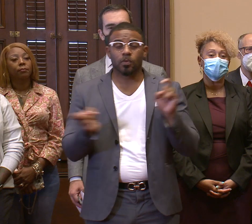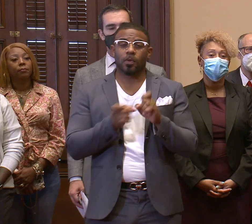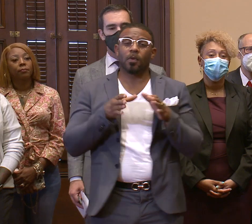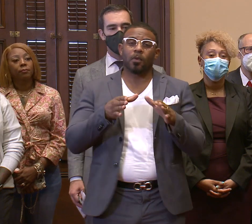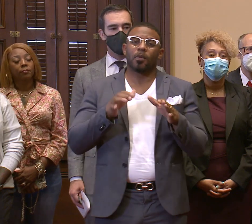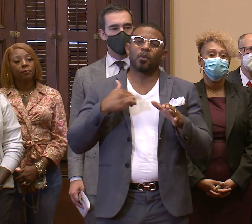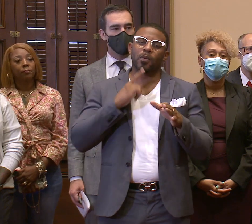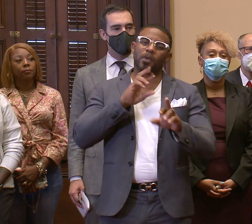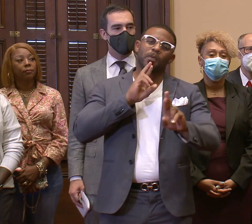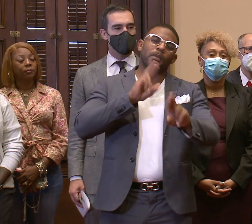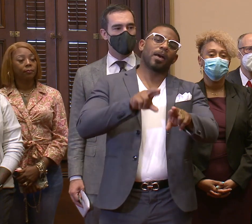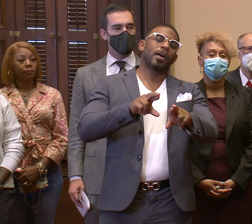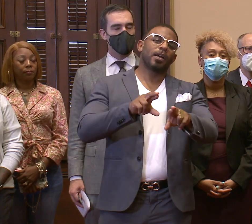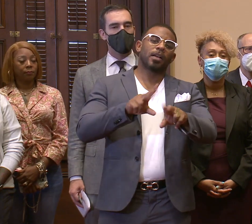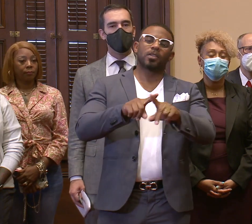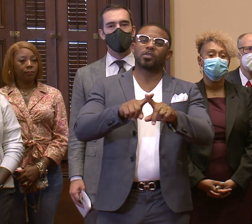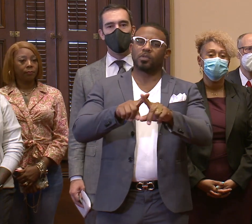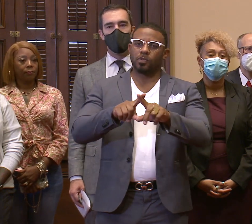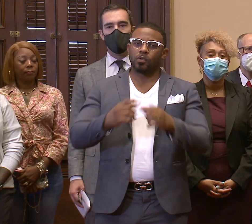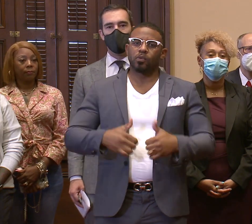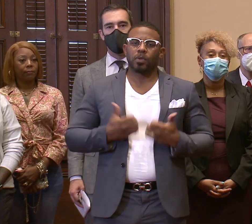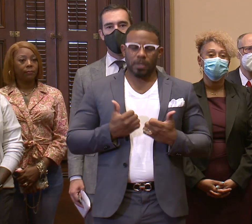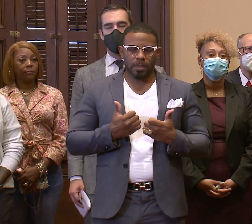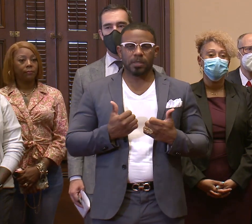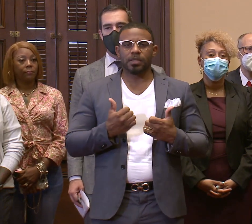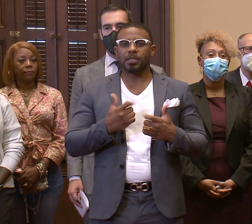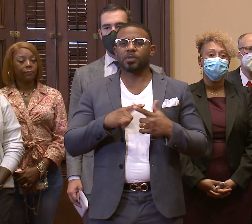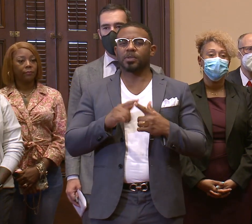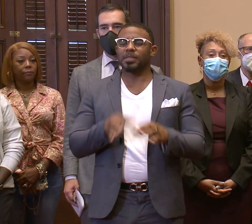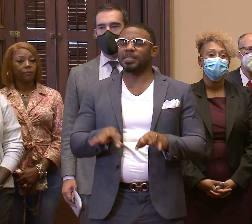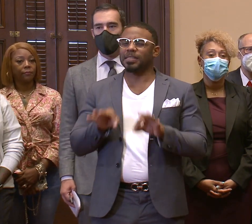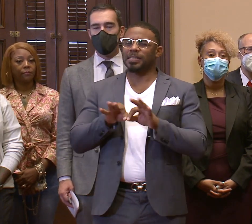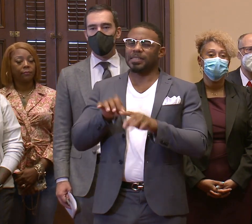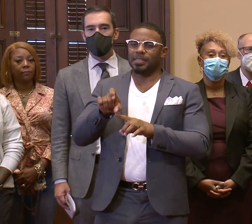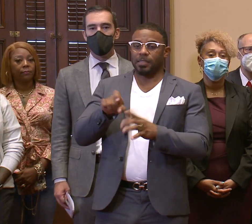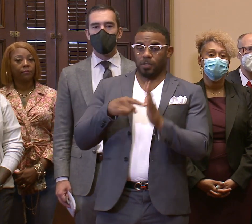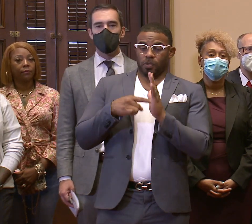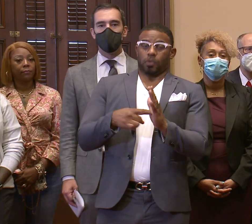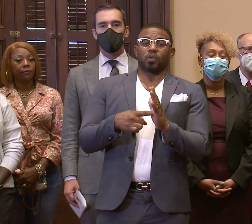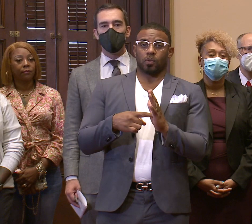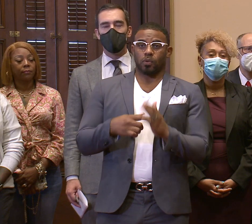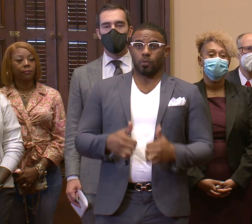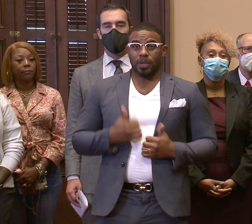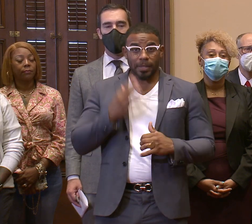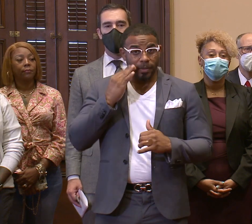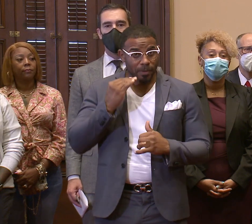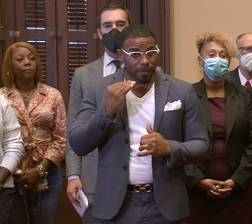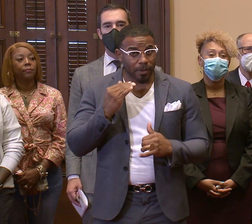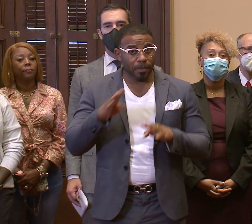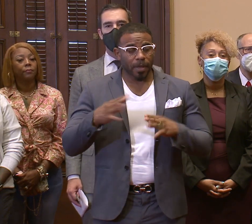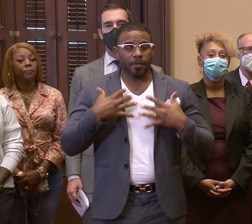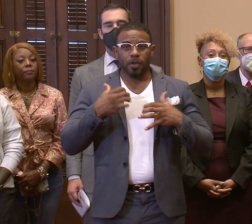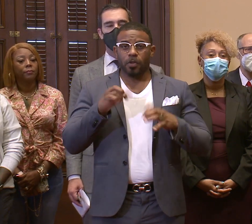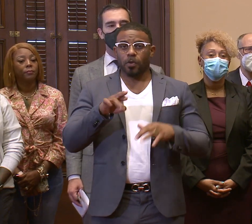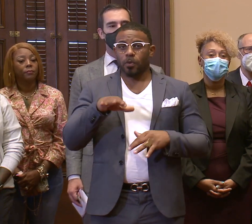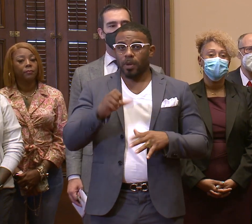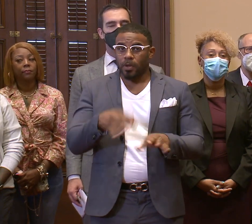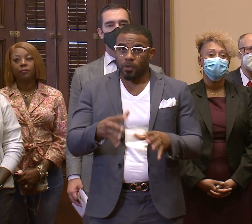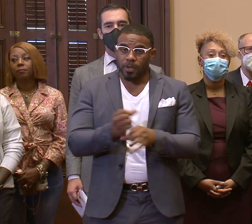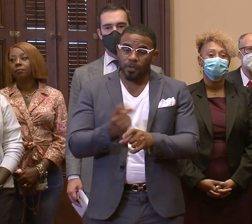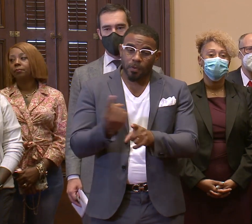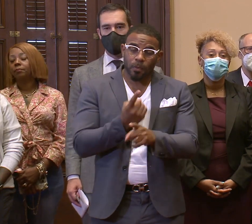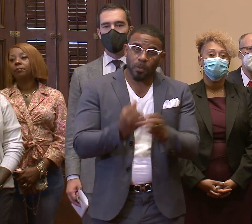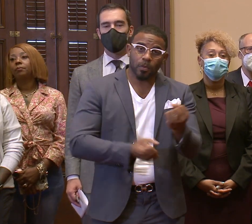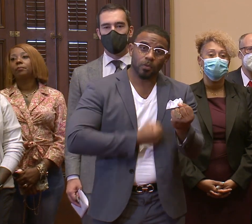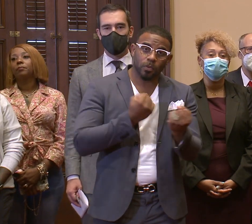way that we respond to residents' mental needs by ensuring that residents experience behavioral health crises receive